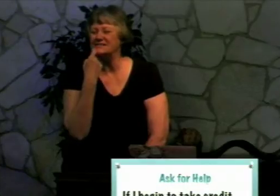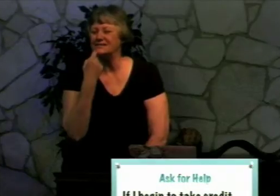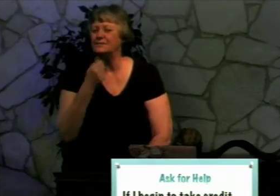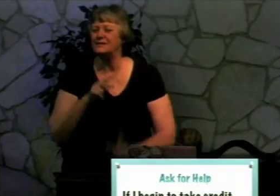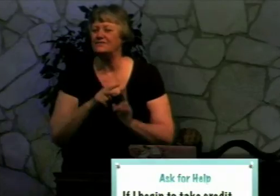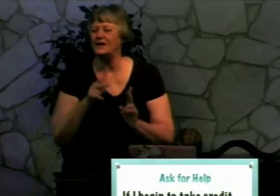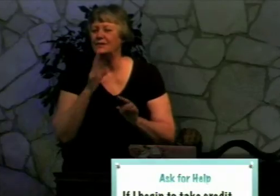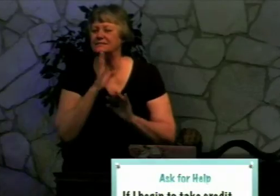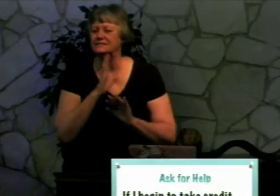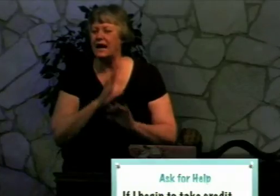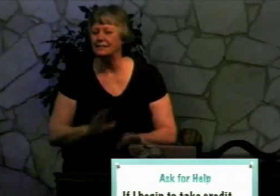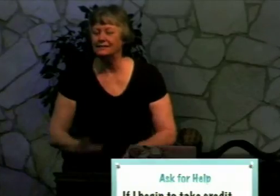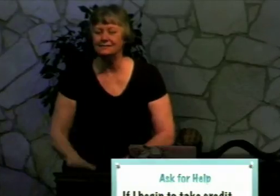recently been very silent,